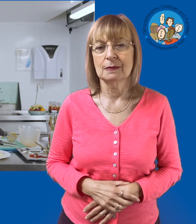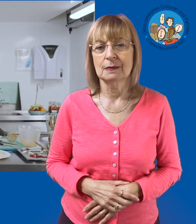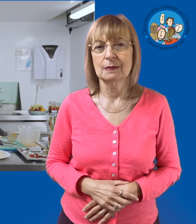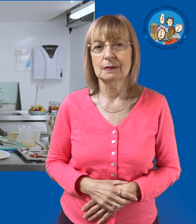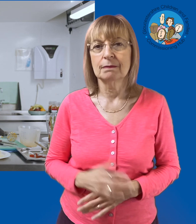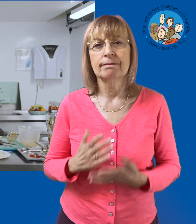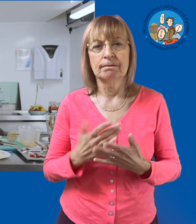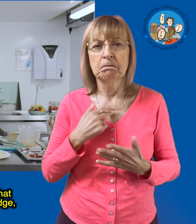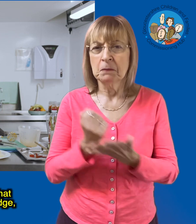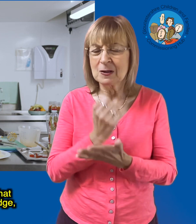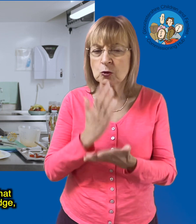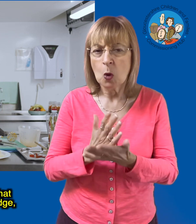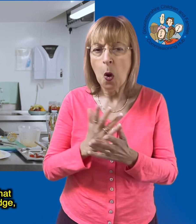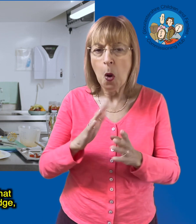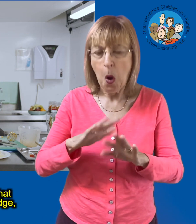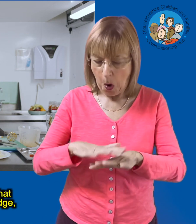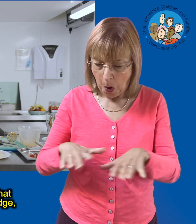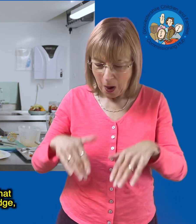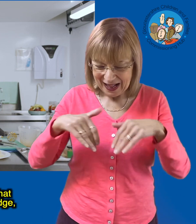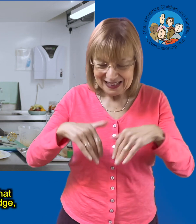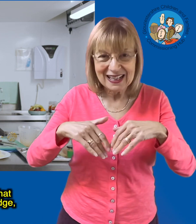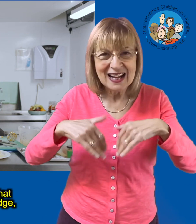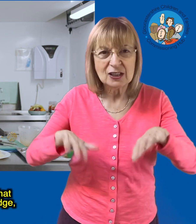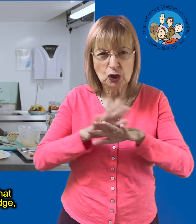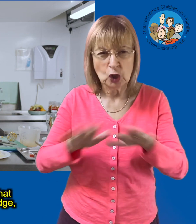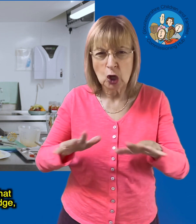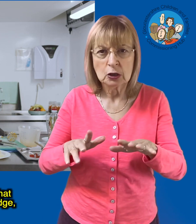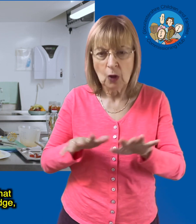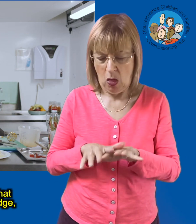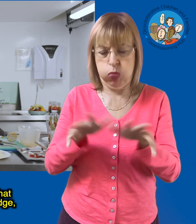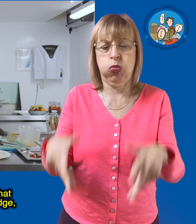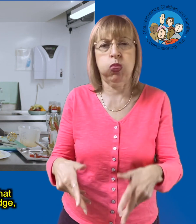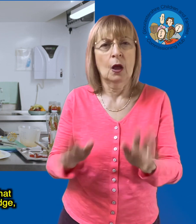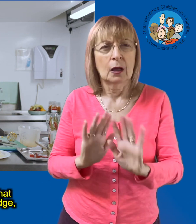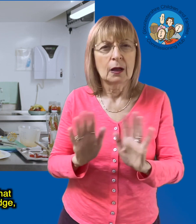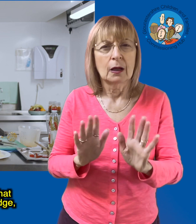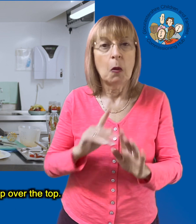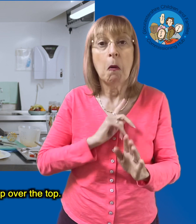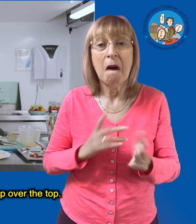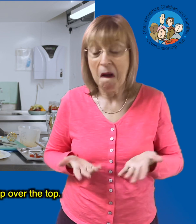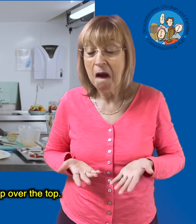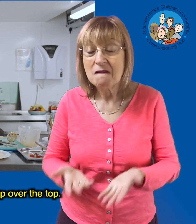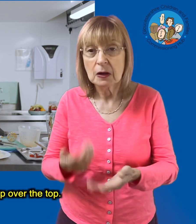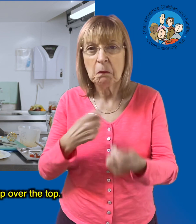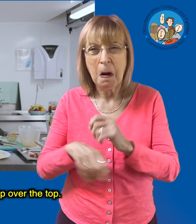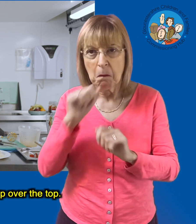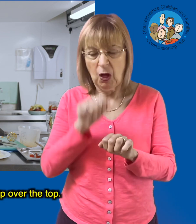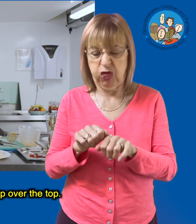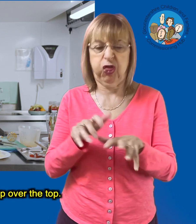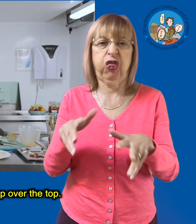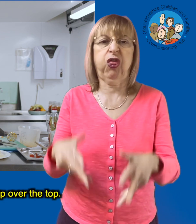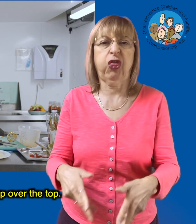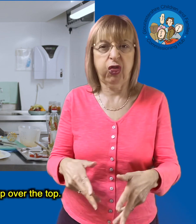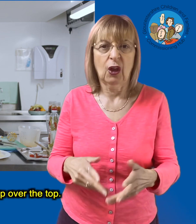So just going to make sure that it's all nicely around the outside edge, so that when it's in the oven it doesn't boil